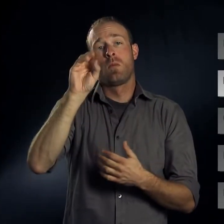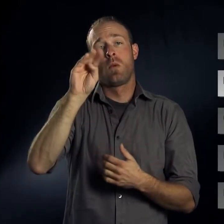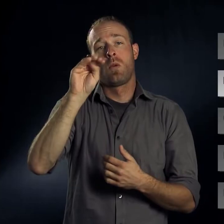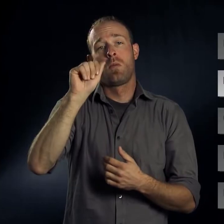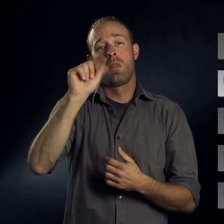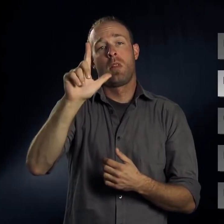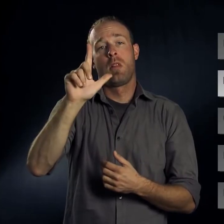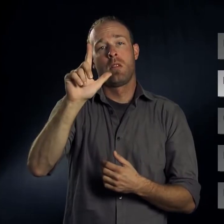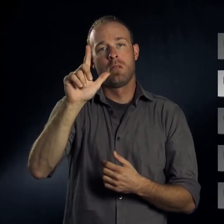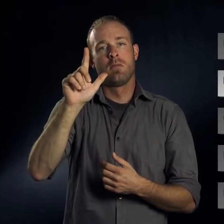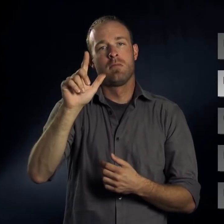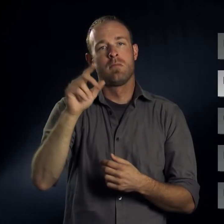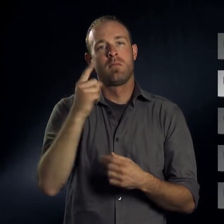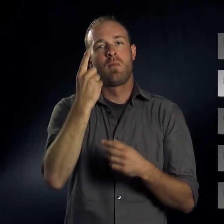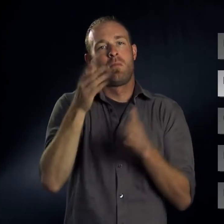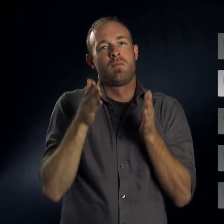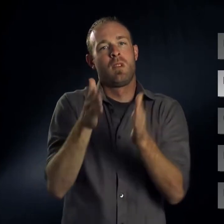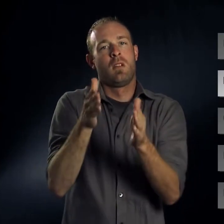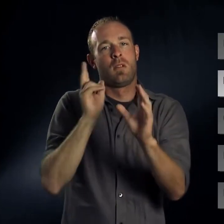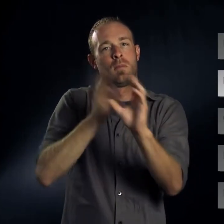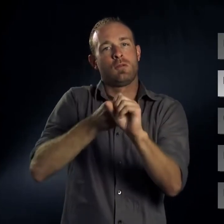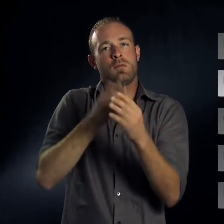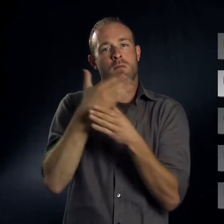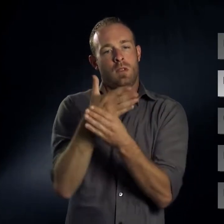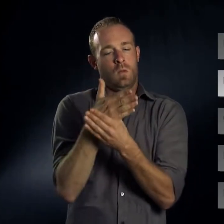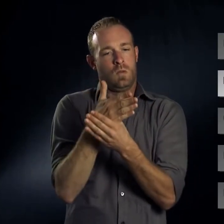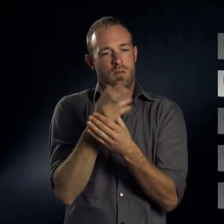The second register is a formal register.